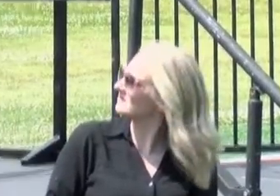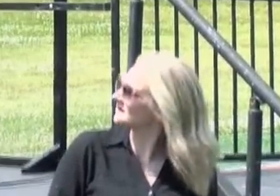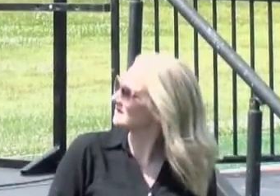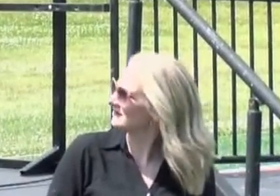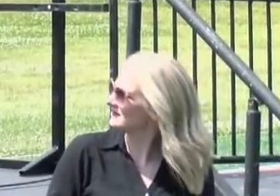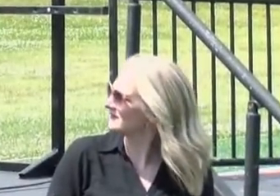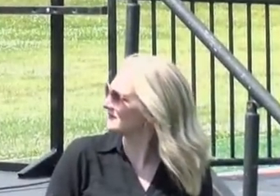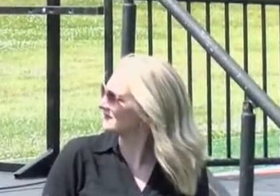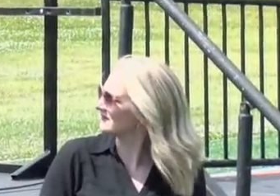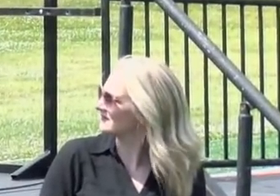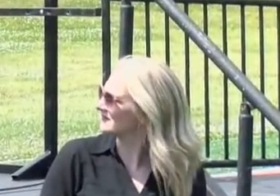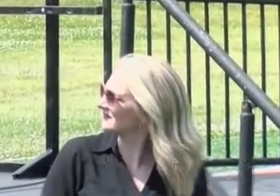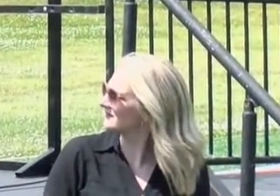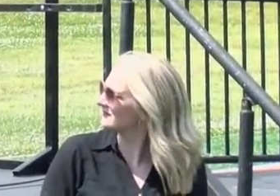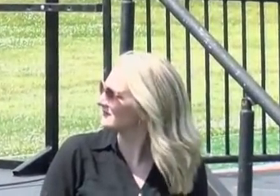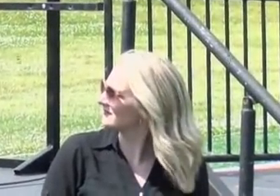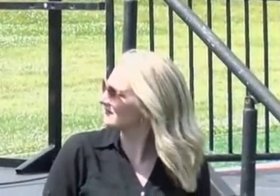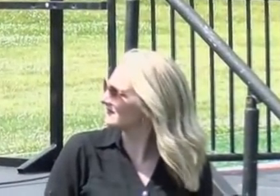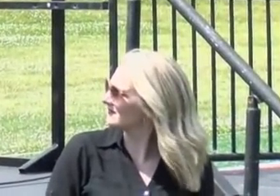Madeline Ariano.